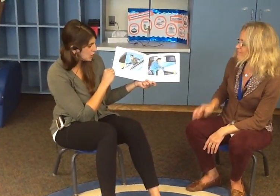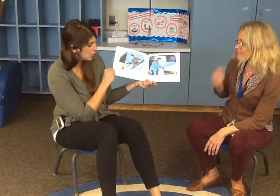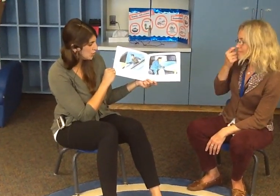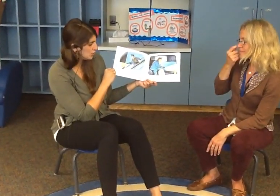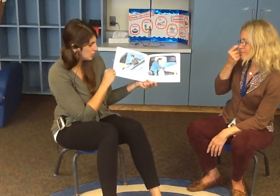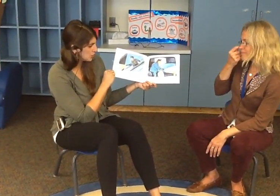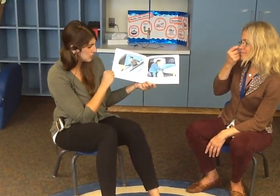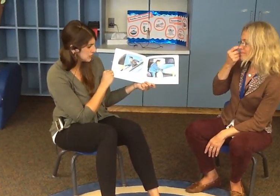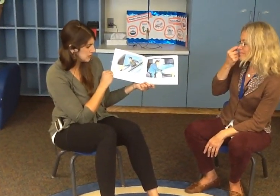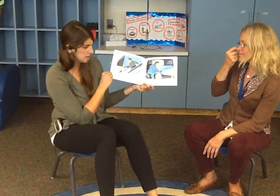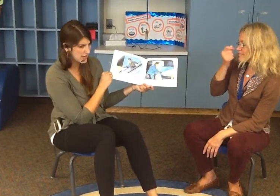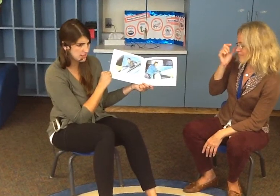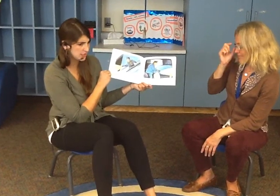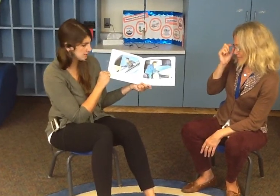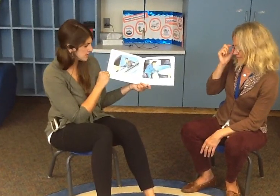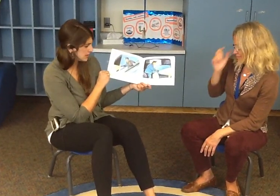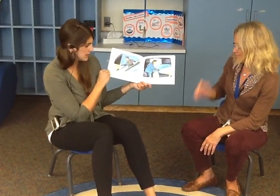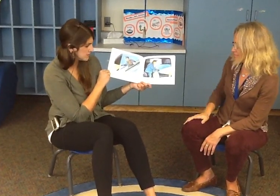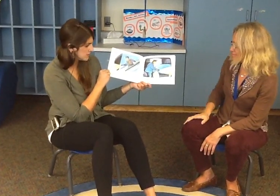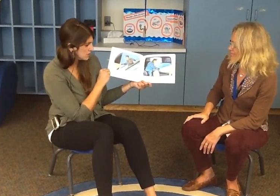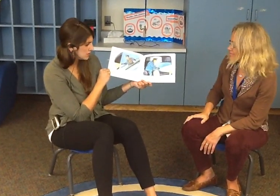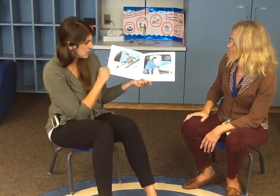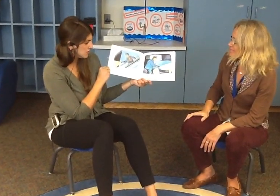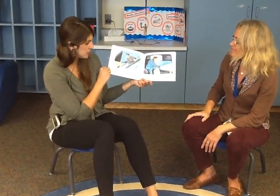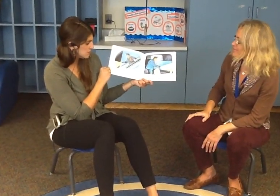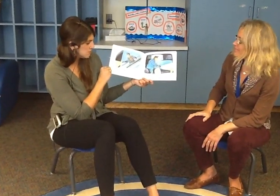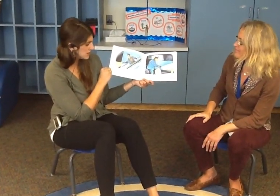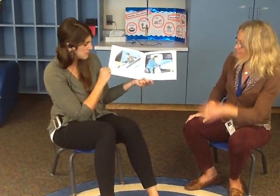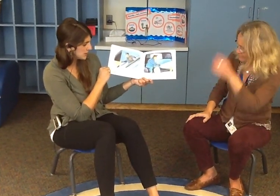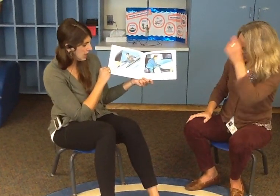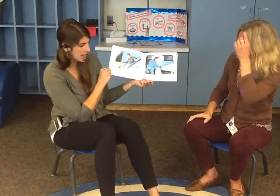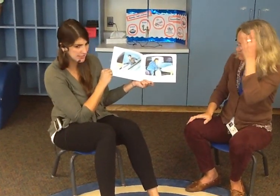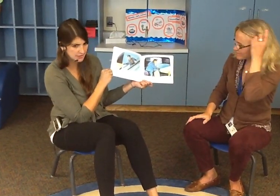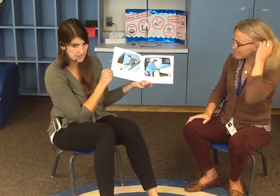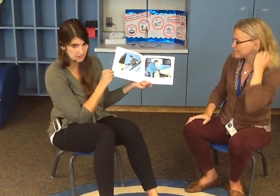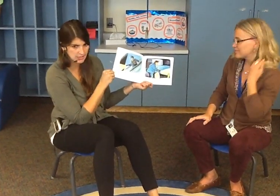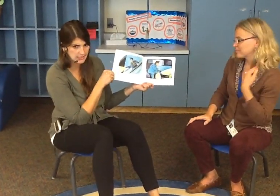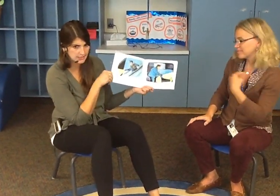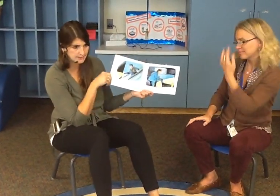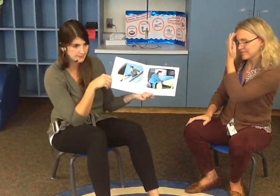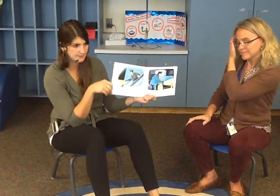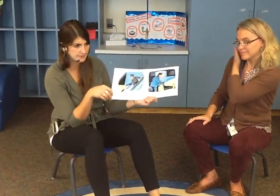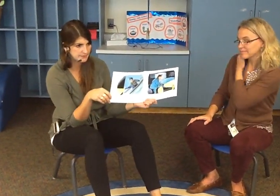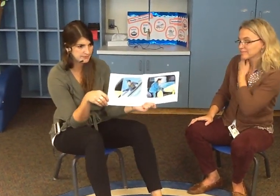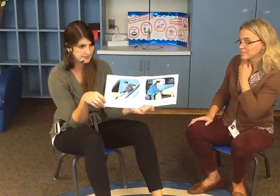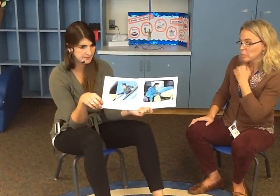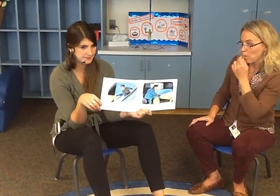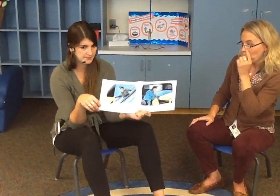Now who in the world did that, he exclaimed. Somebody must be hiding around here.